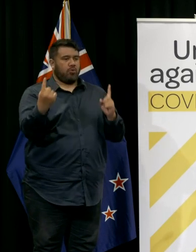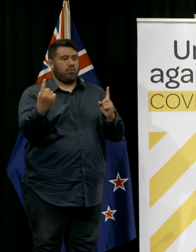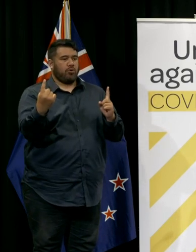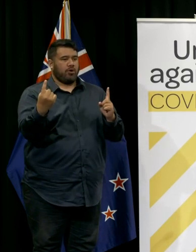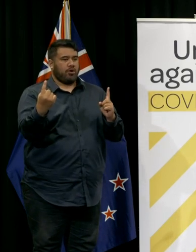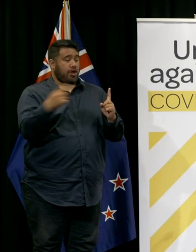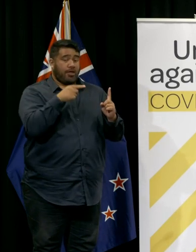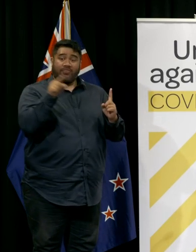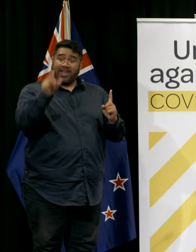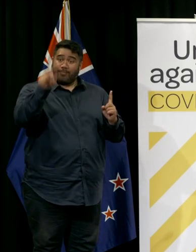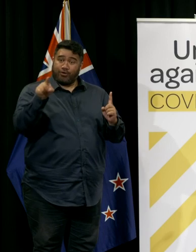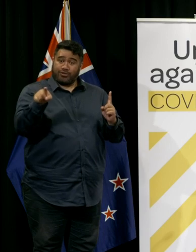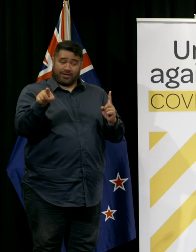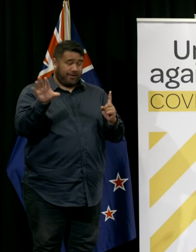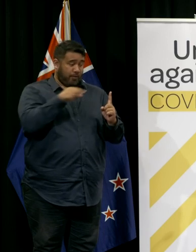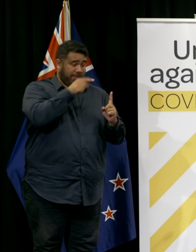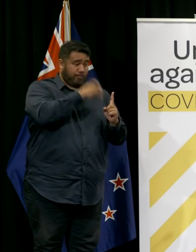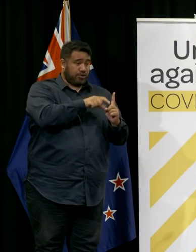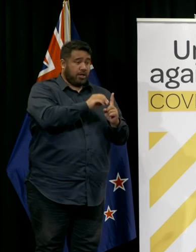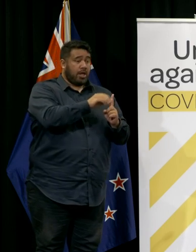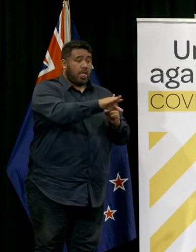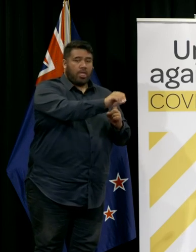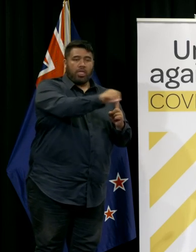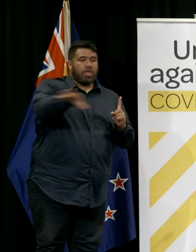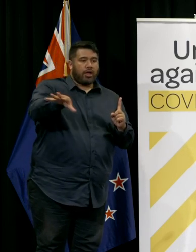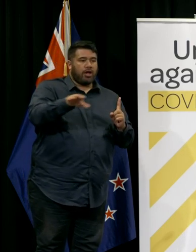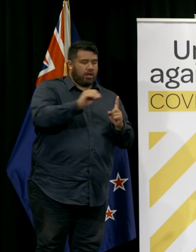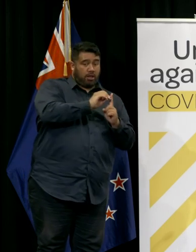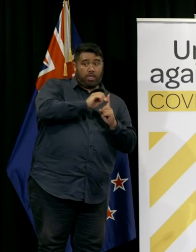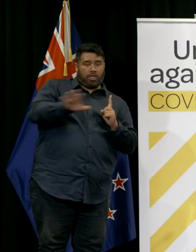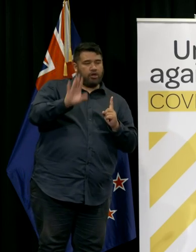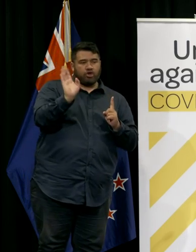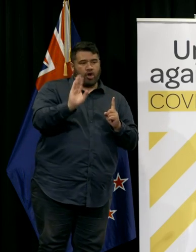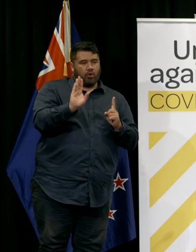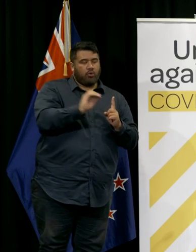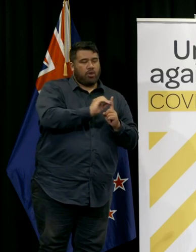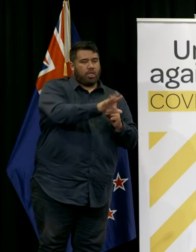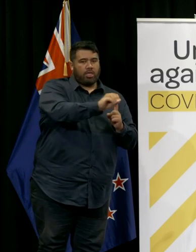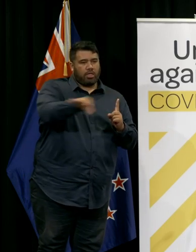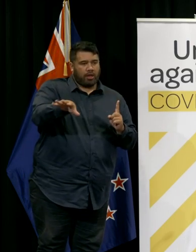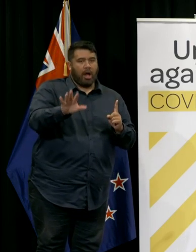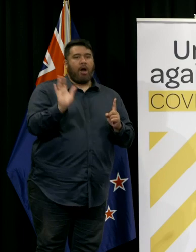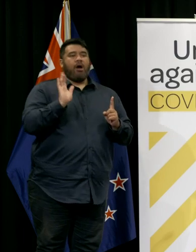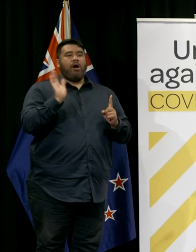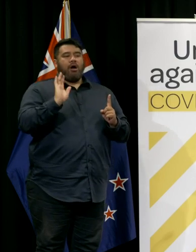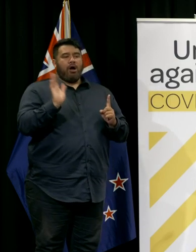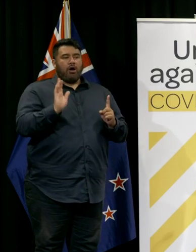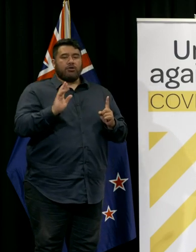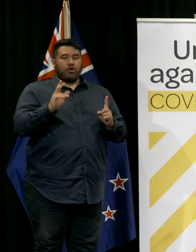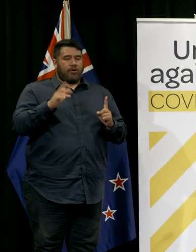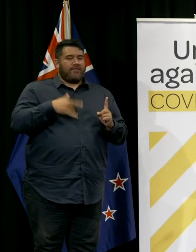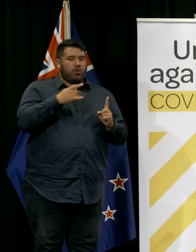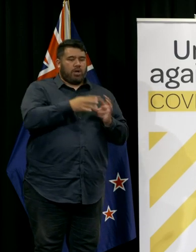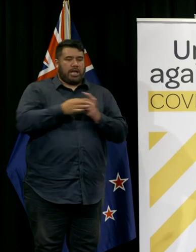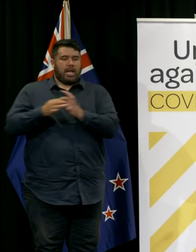had the original infection, and so now that location is being treated as if it was a cluster, and a process being